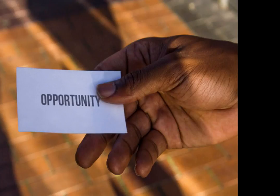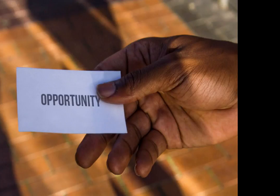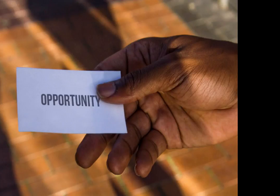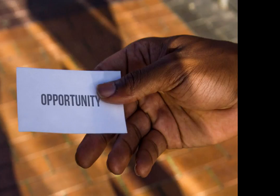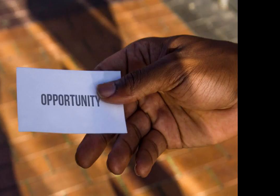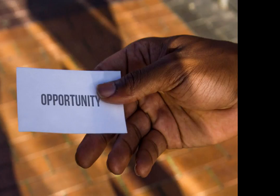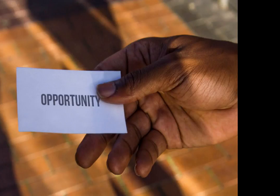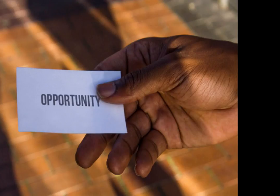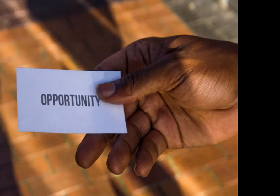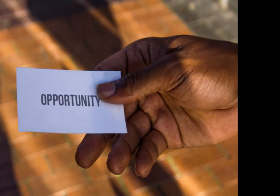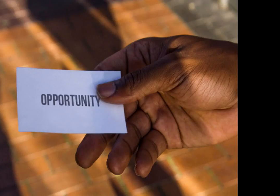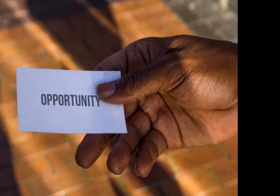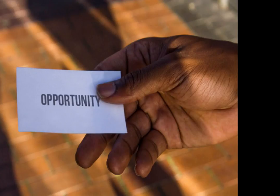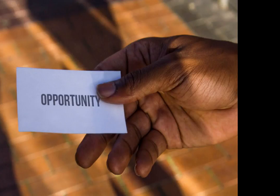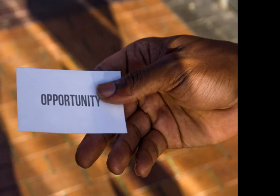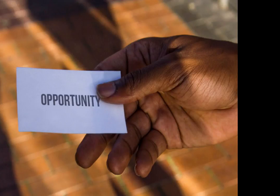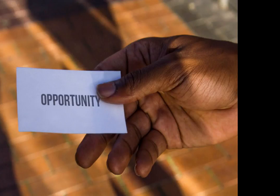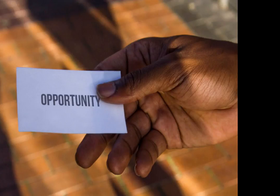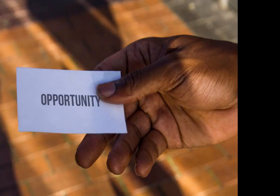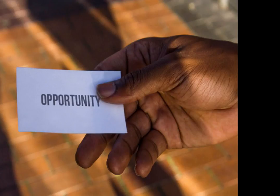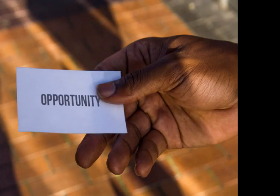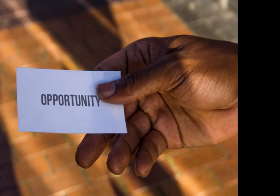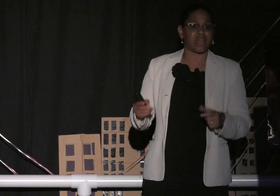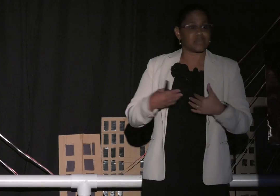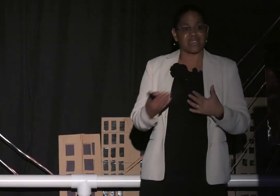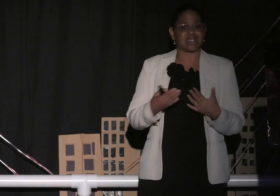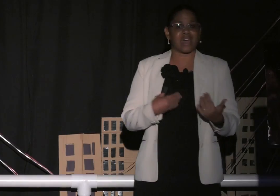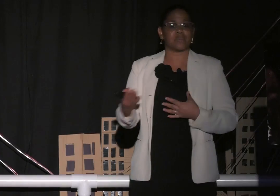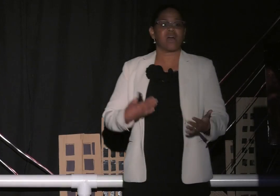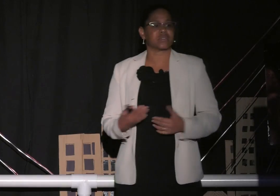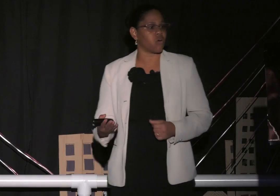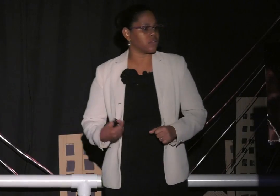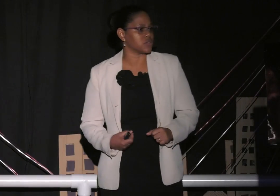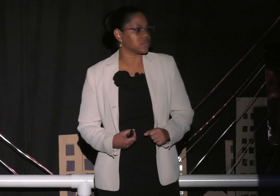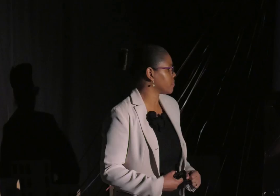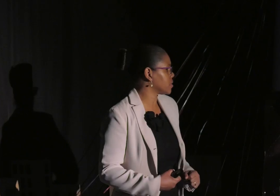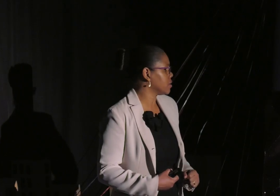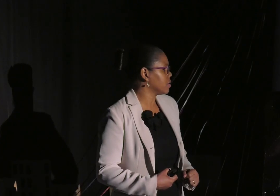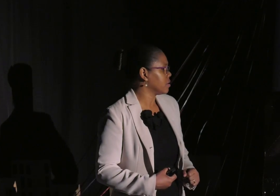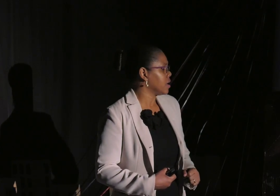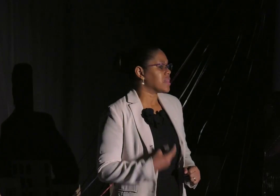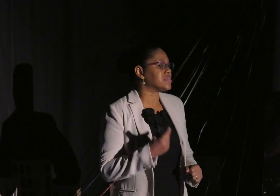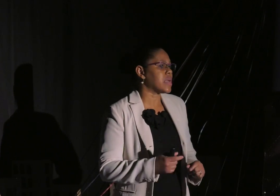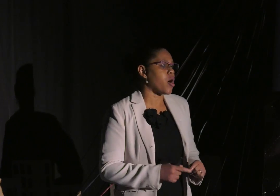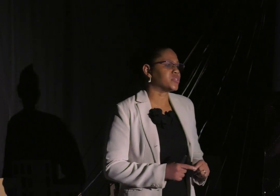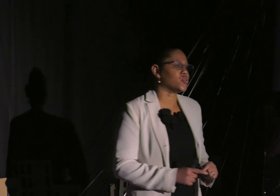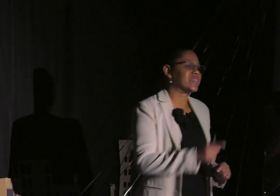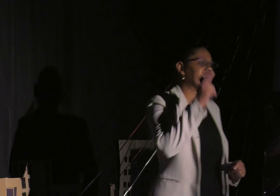they want to contribute to their own society, because the society belongs to all of us. The same opportunity that